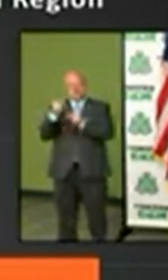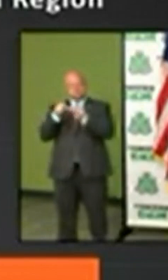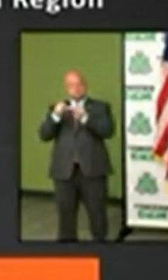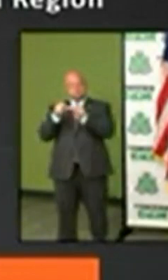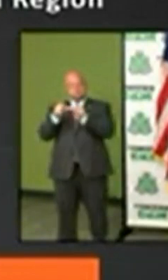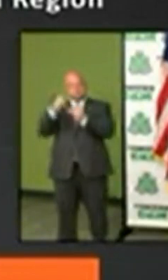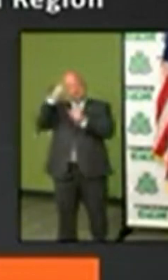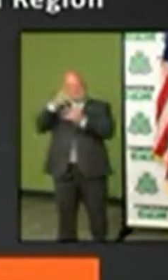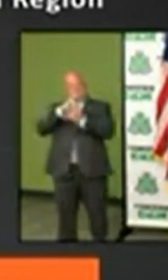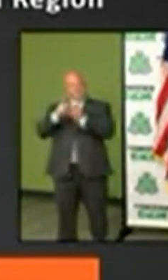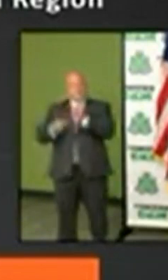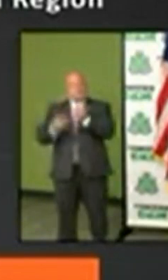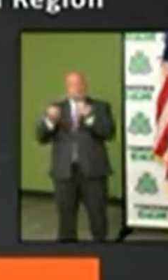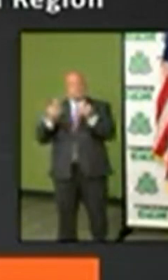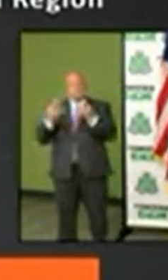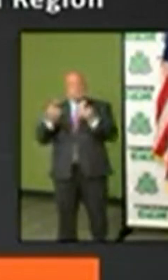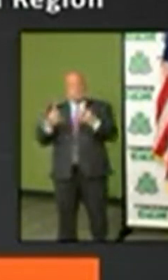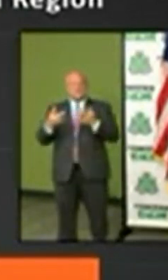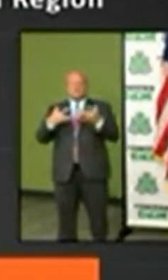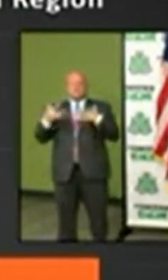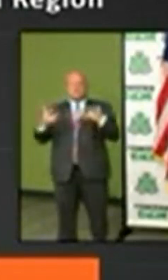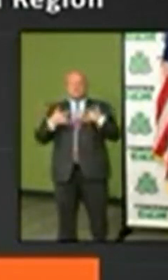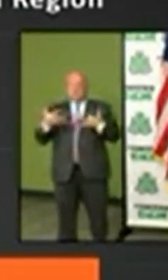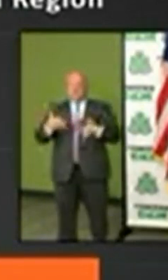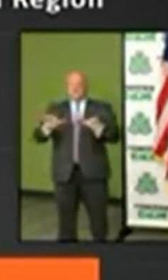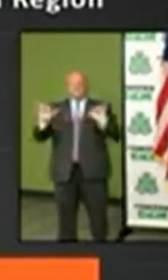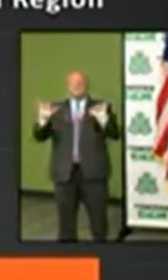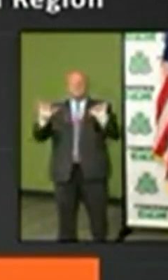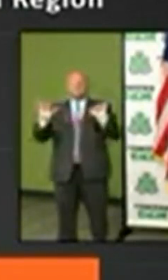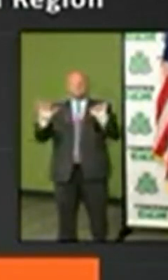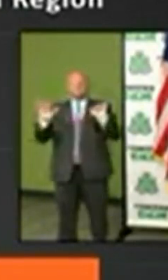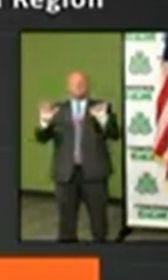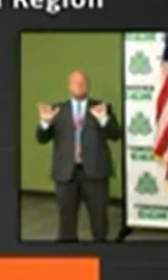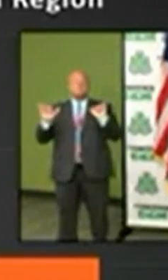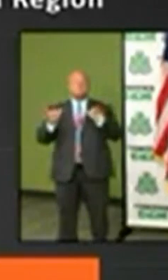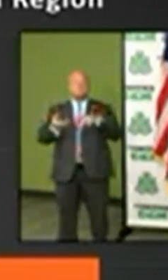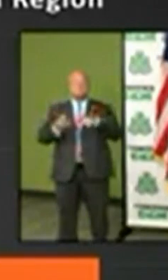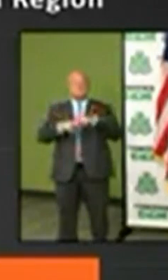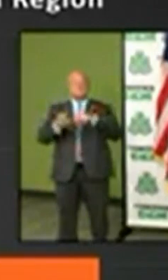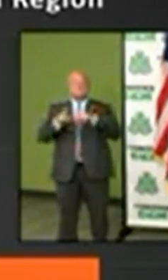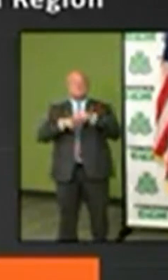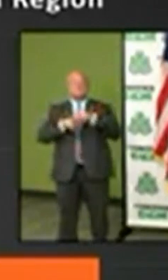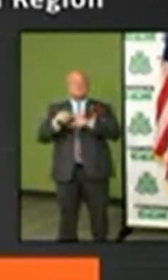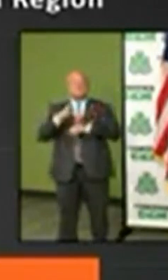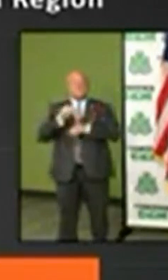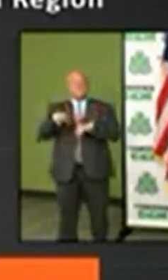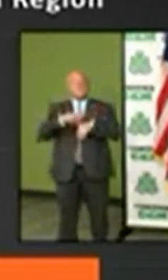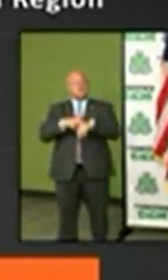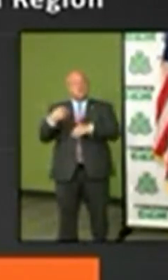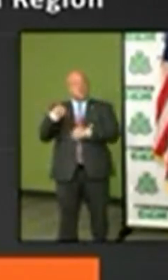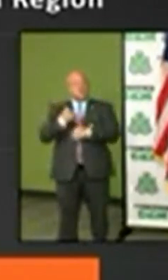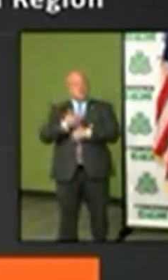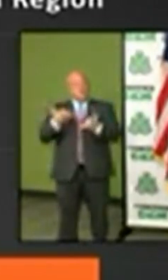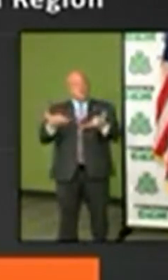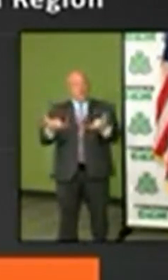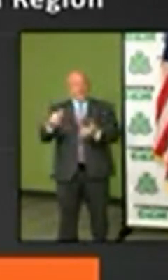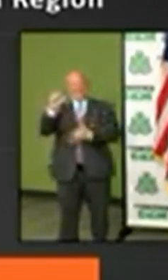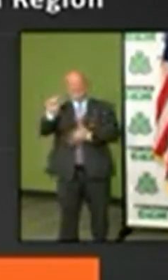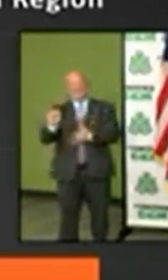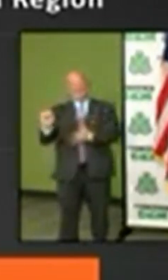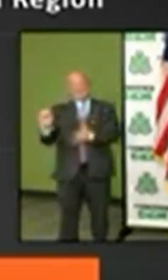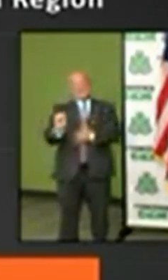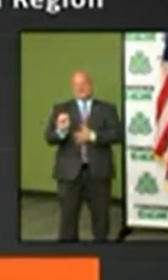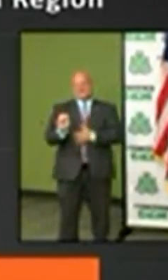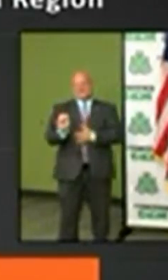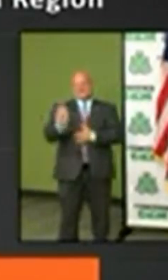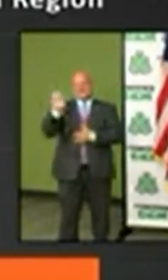of the population base. That's a concern, though, in terms of the increase. And of course, we're in the southeast, and